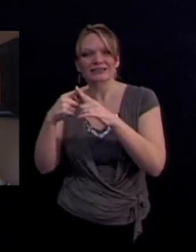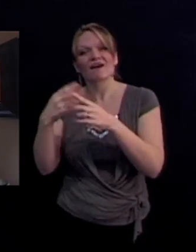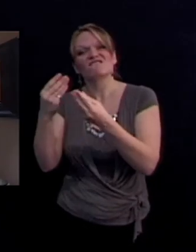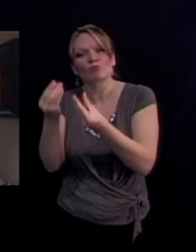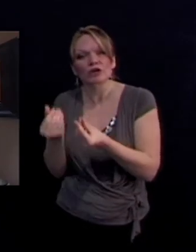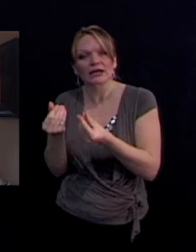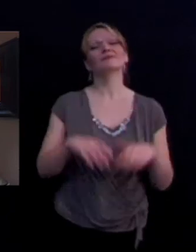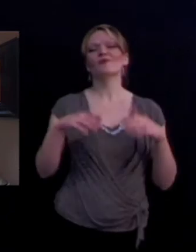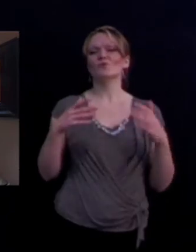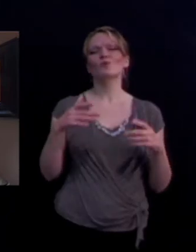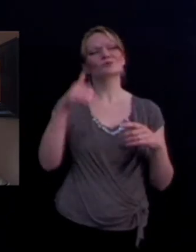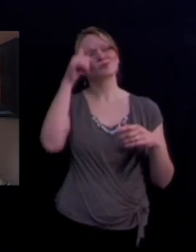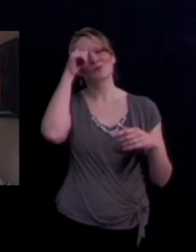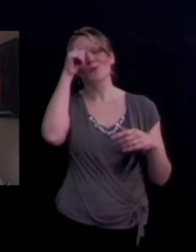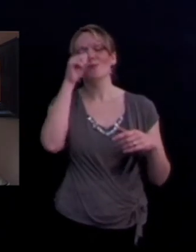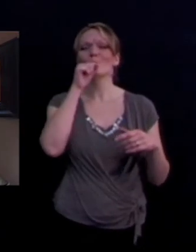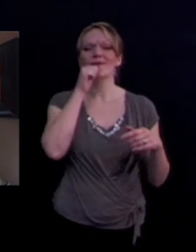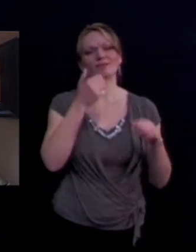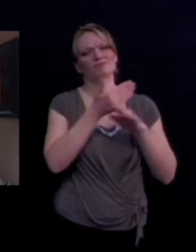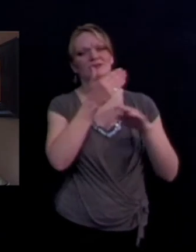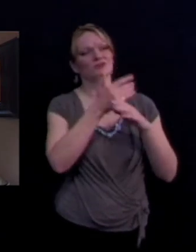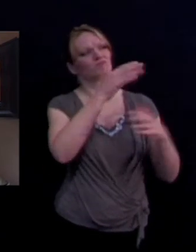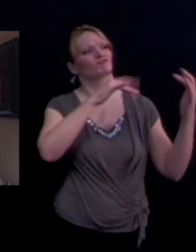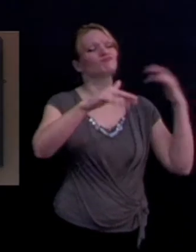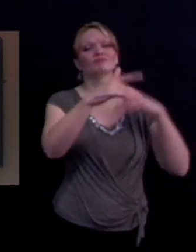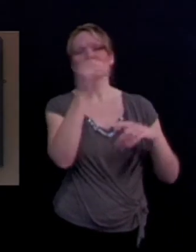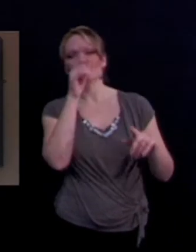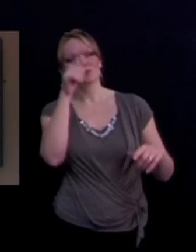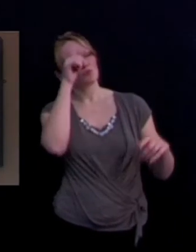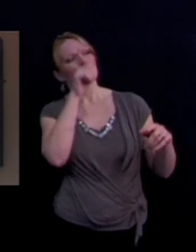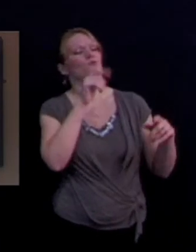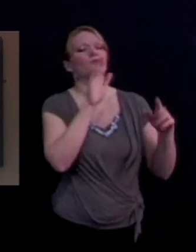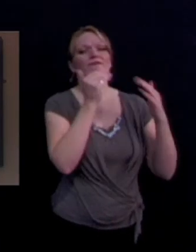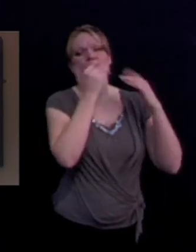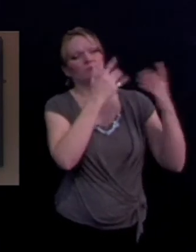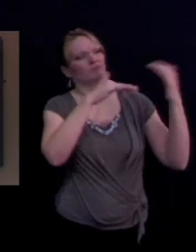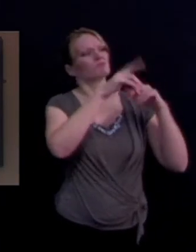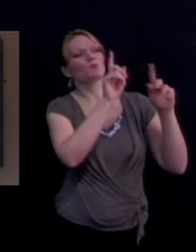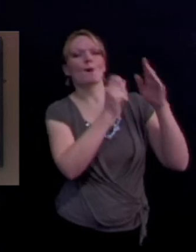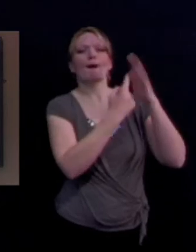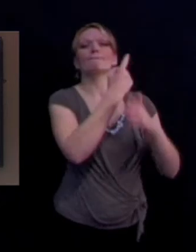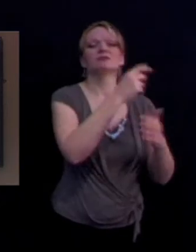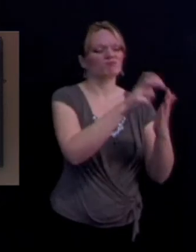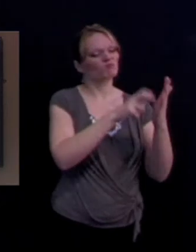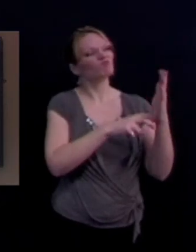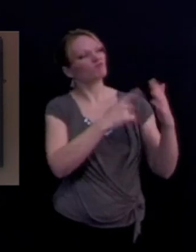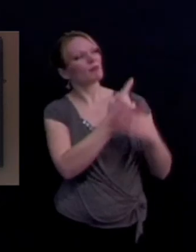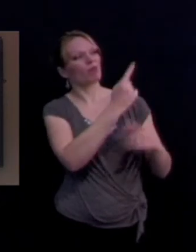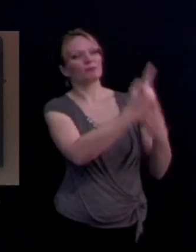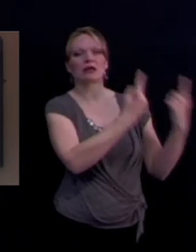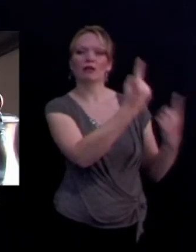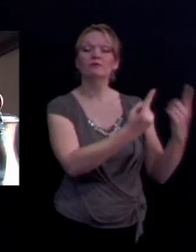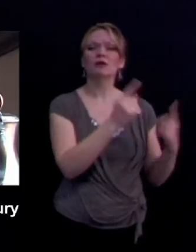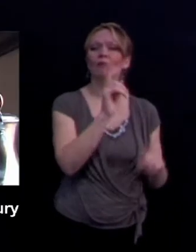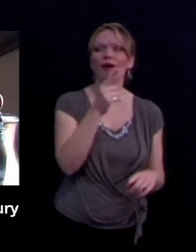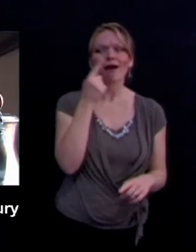Of course, it was men who were more active in public life and whose lifestyles and achievements were recorded. But take a look around this room for a glimpse